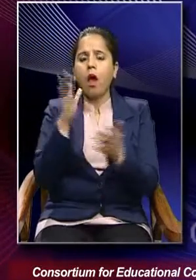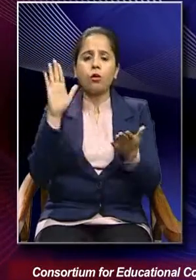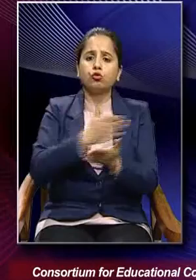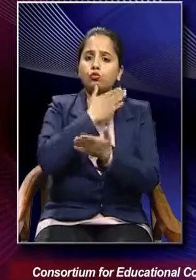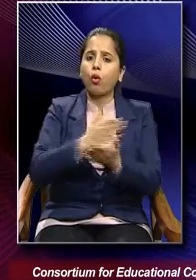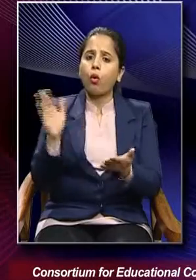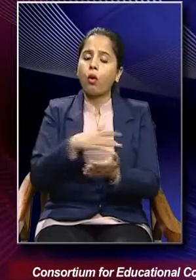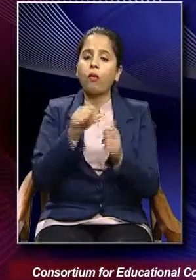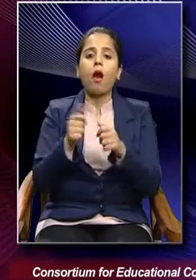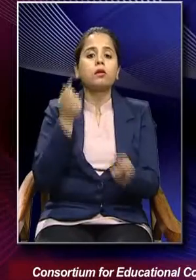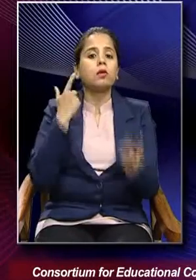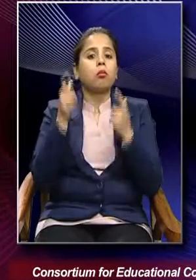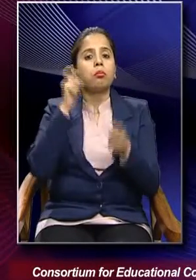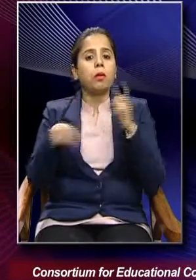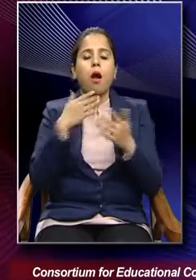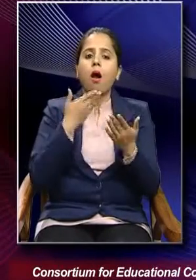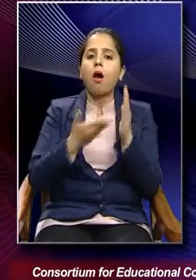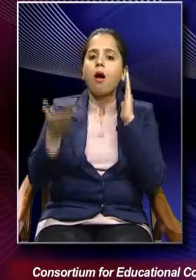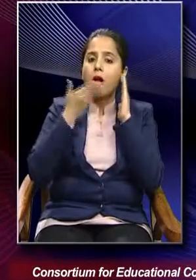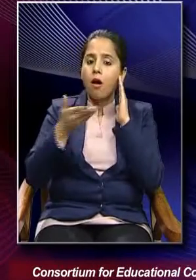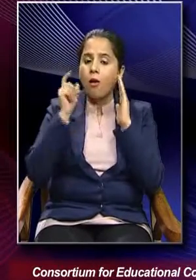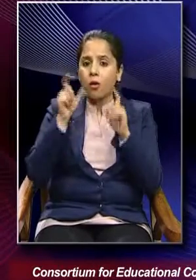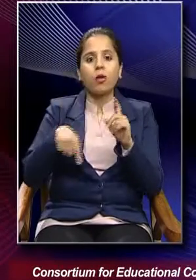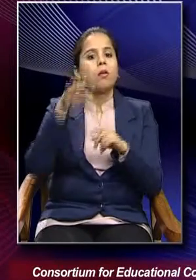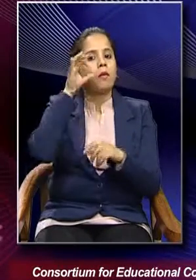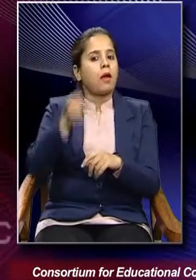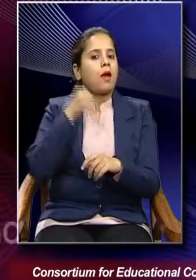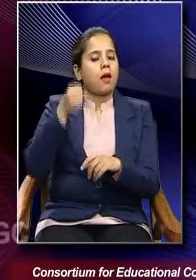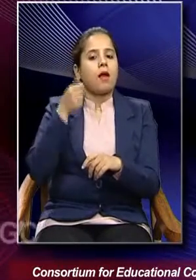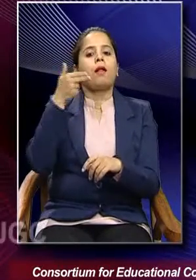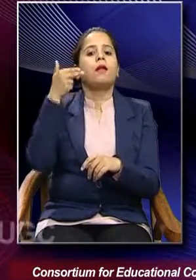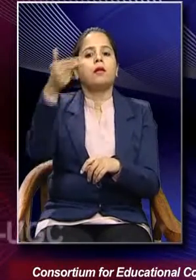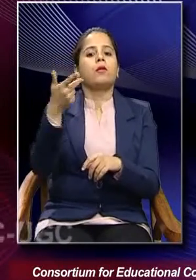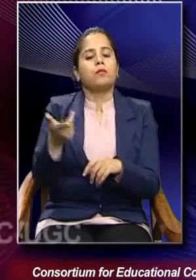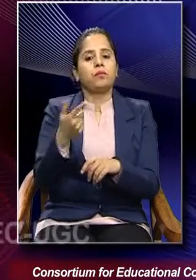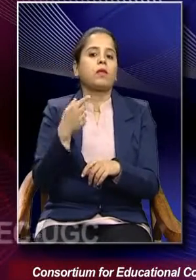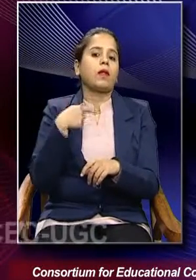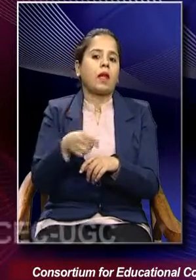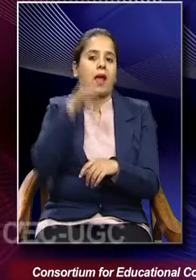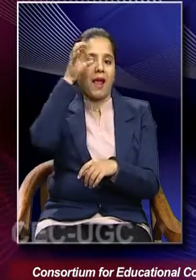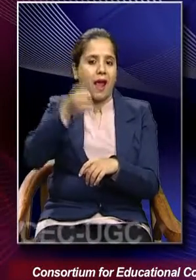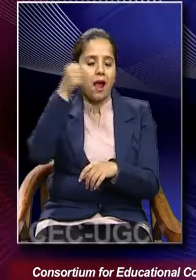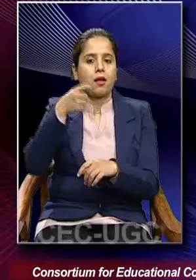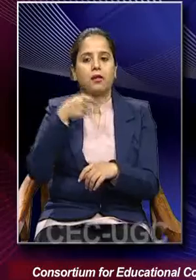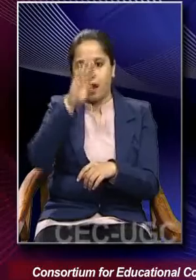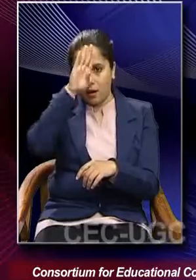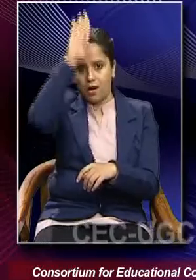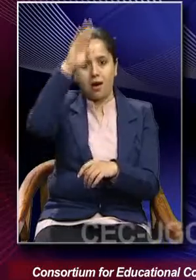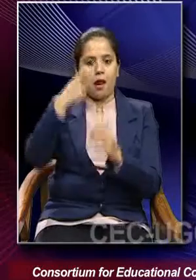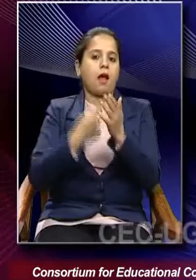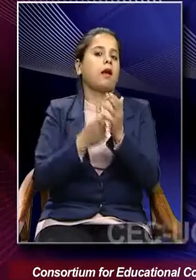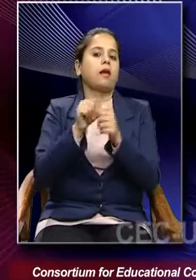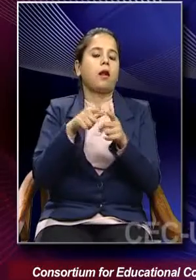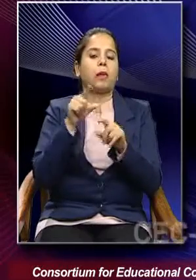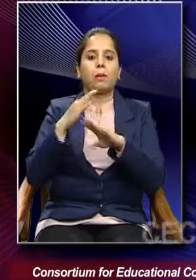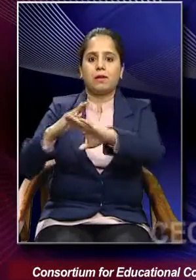in Assam in which Mahatma Gandhi was referred to as Gandhi Raja, as one of their